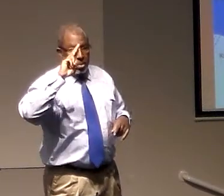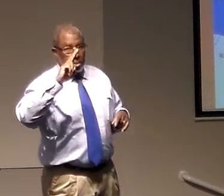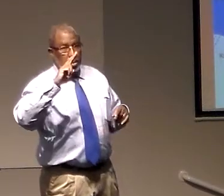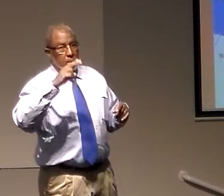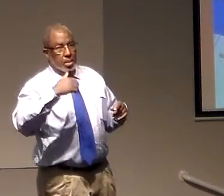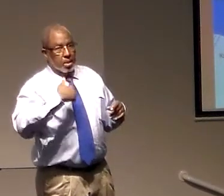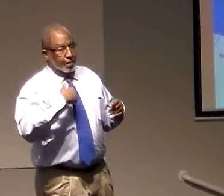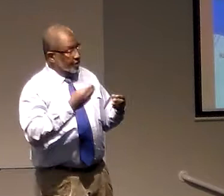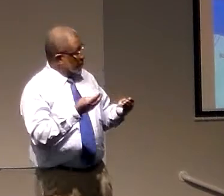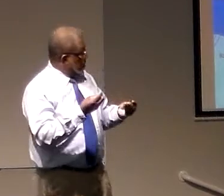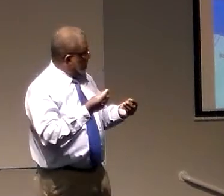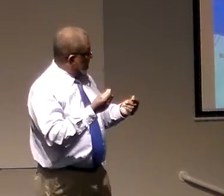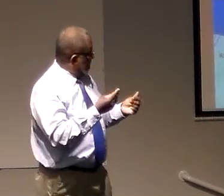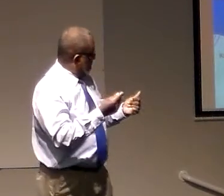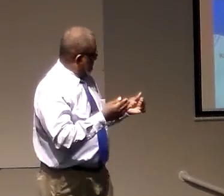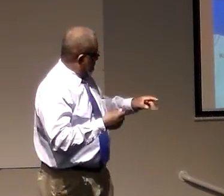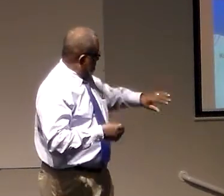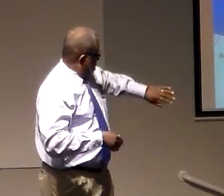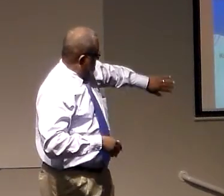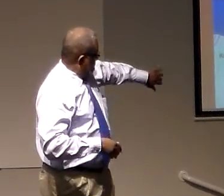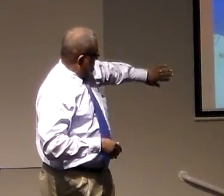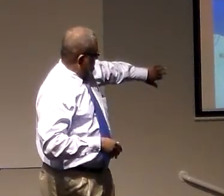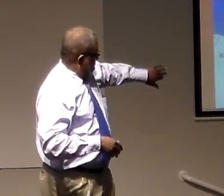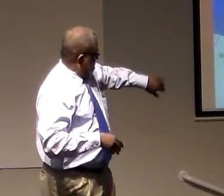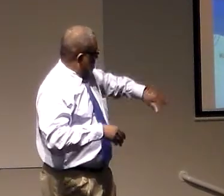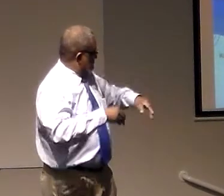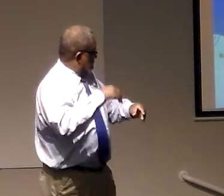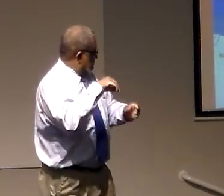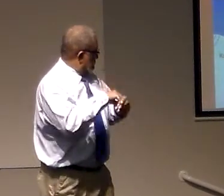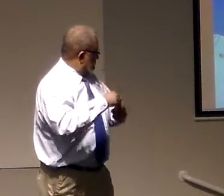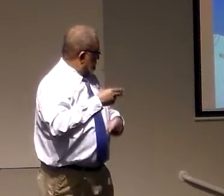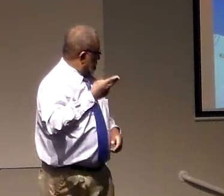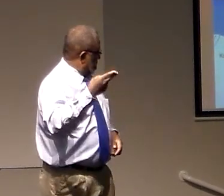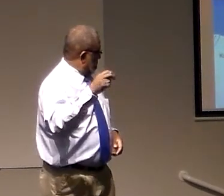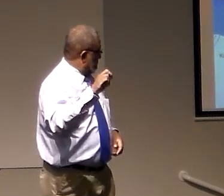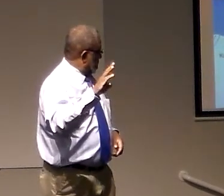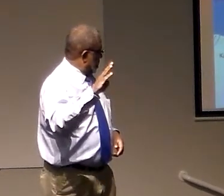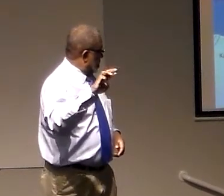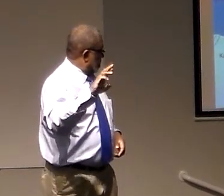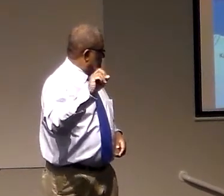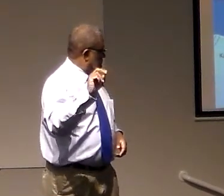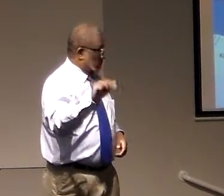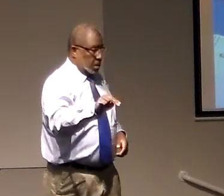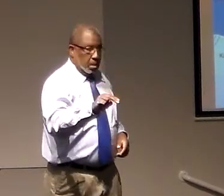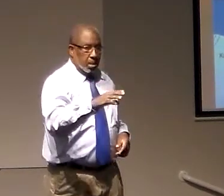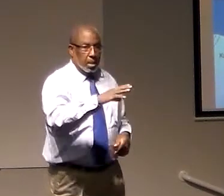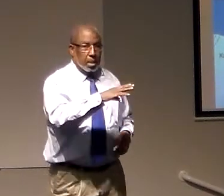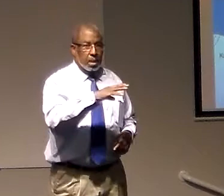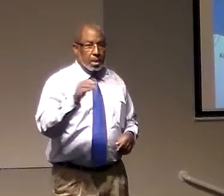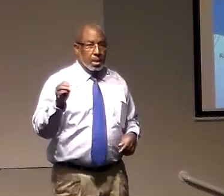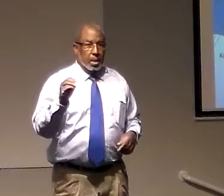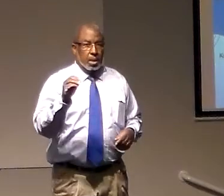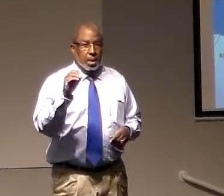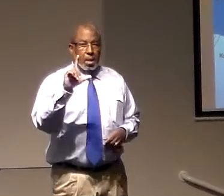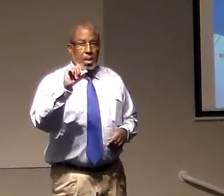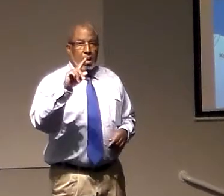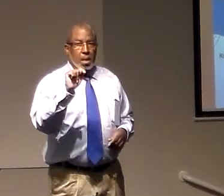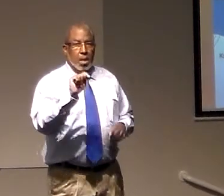his uncle had the property on the far side, and